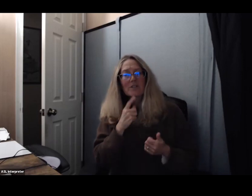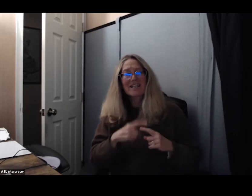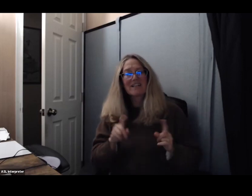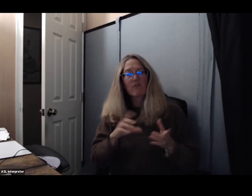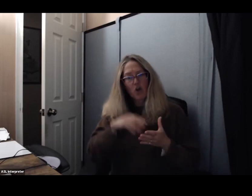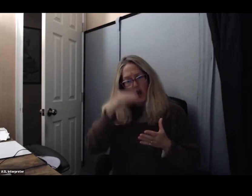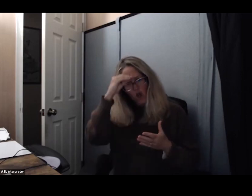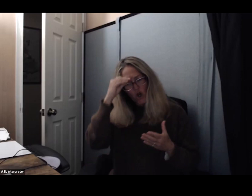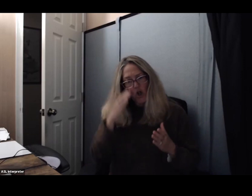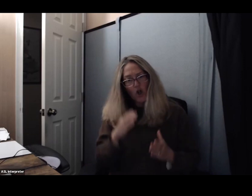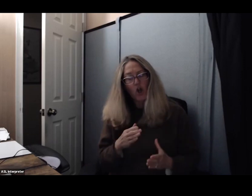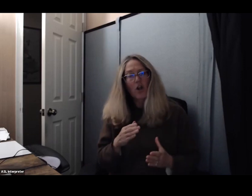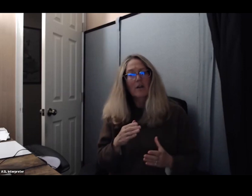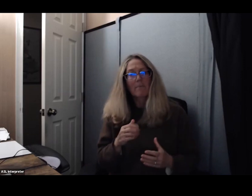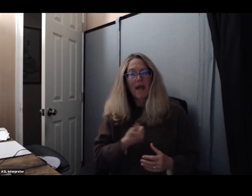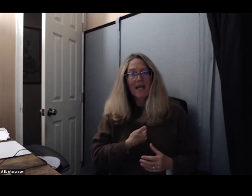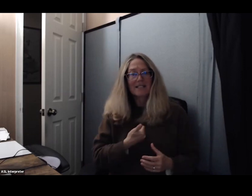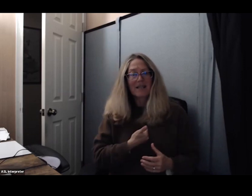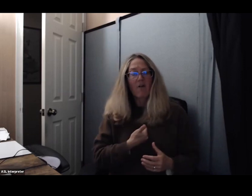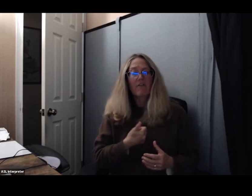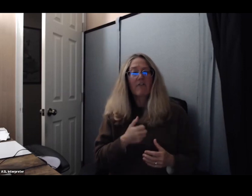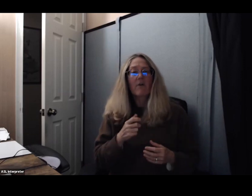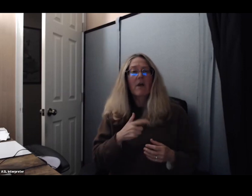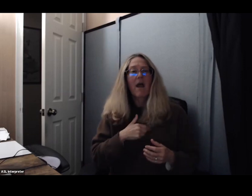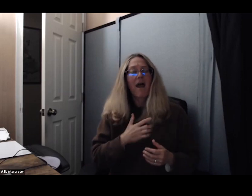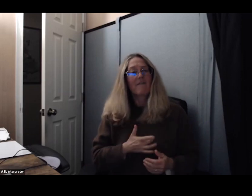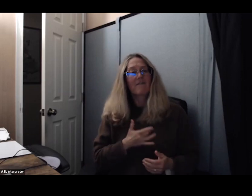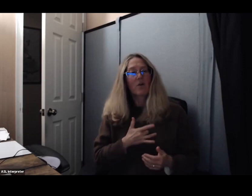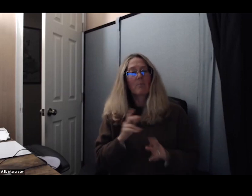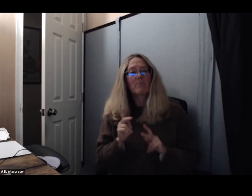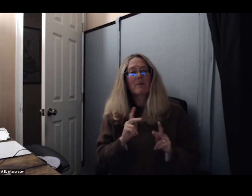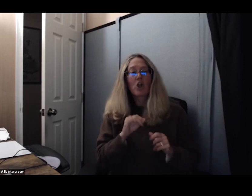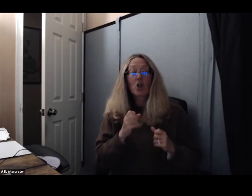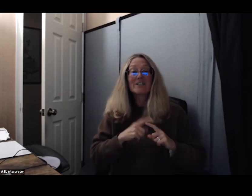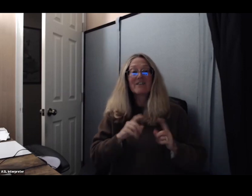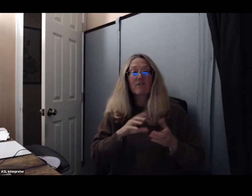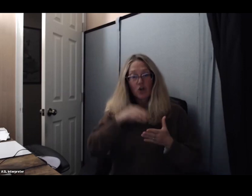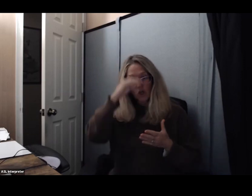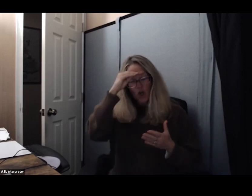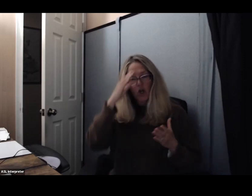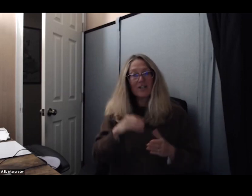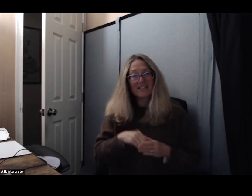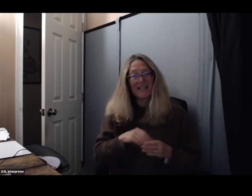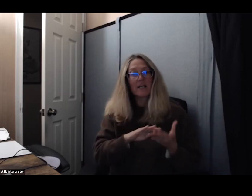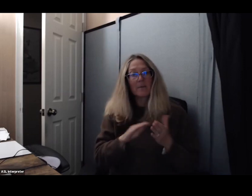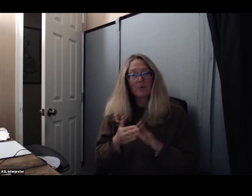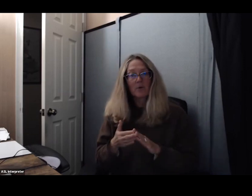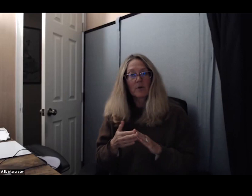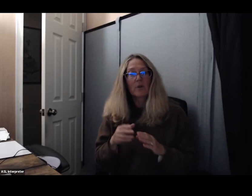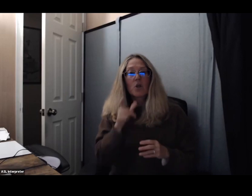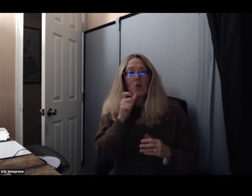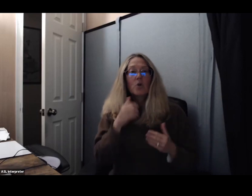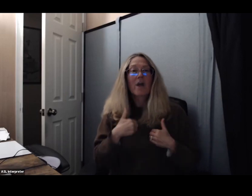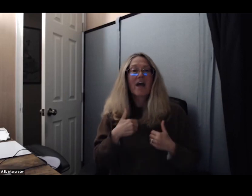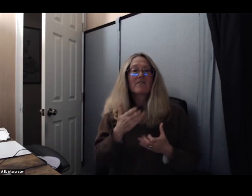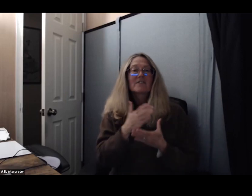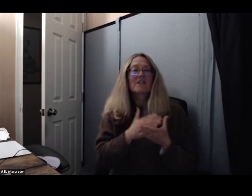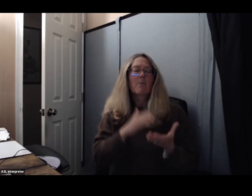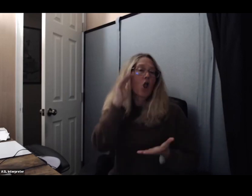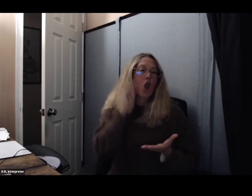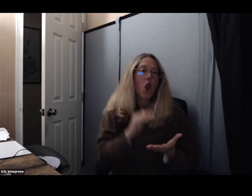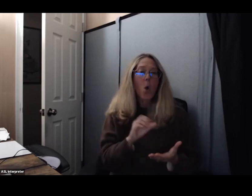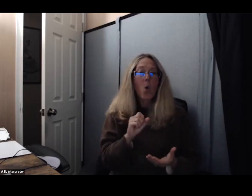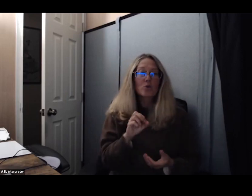different learner, I think the people are different learners in our community have some of the lowest